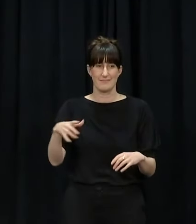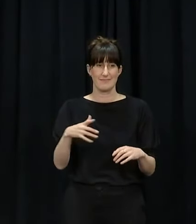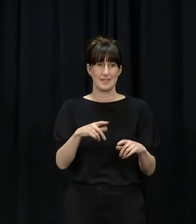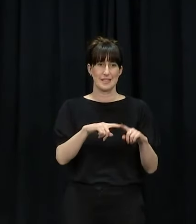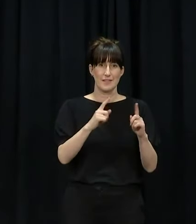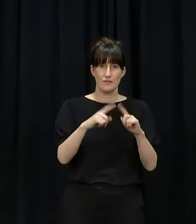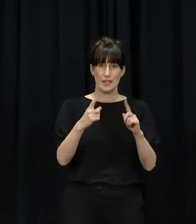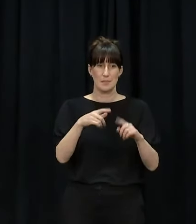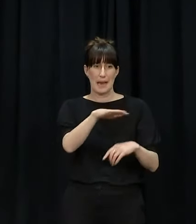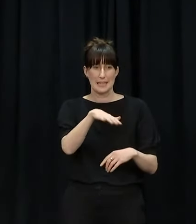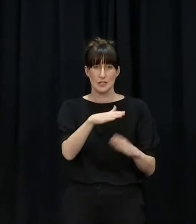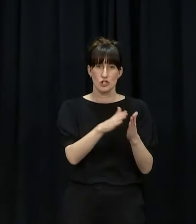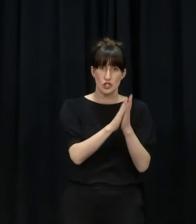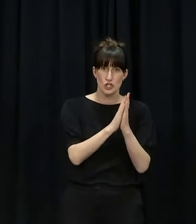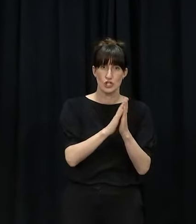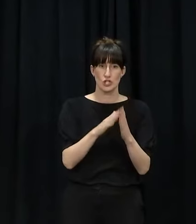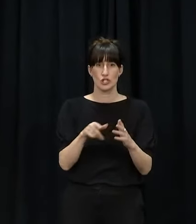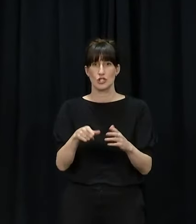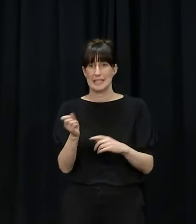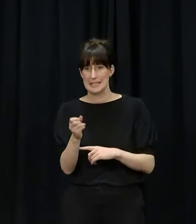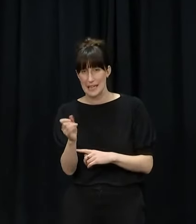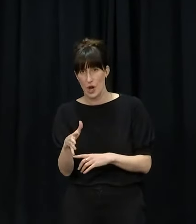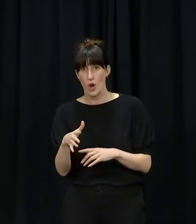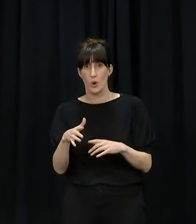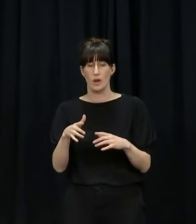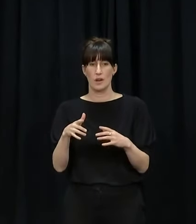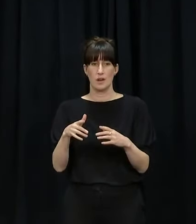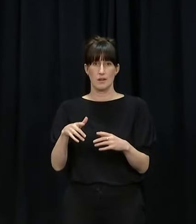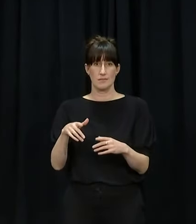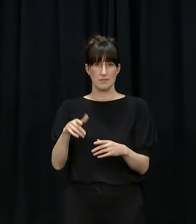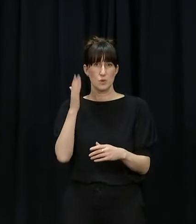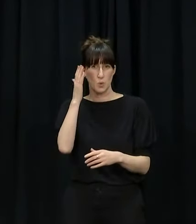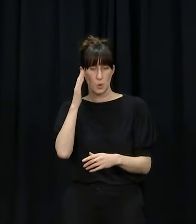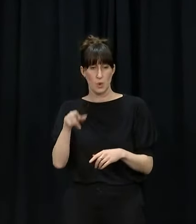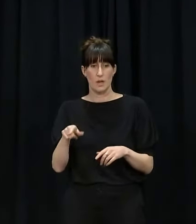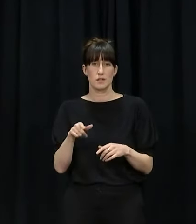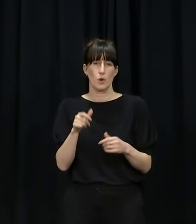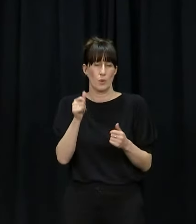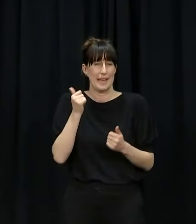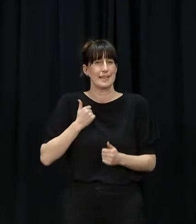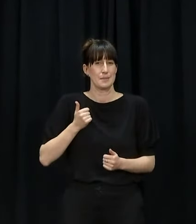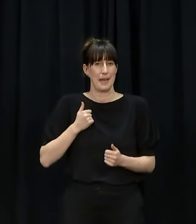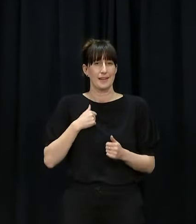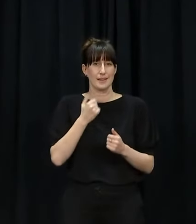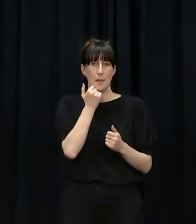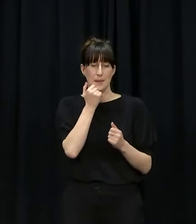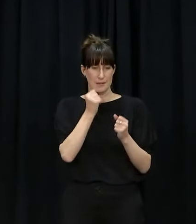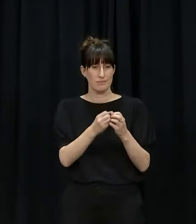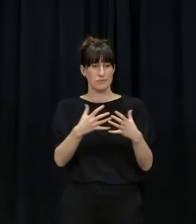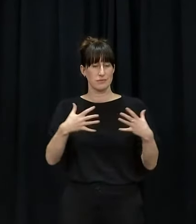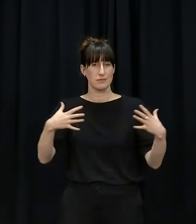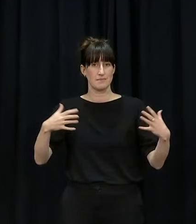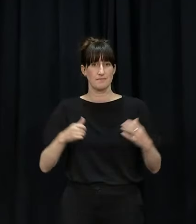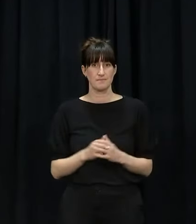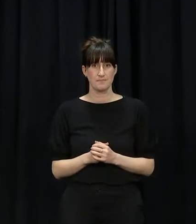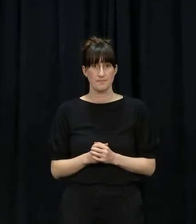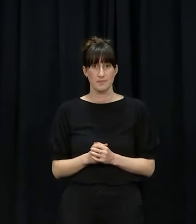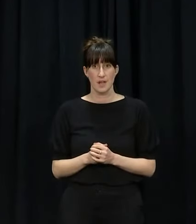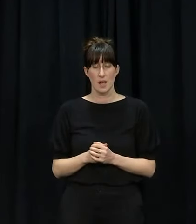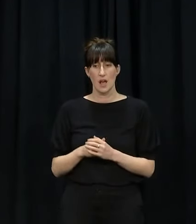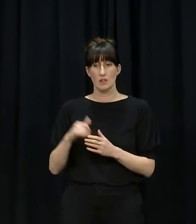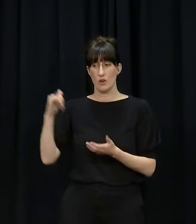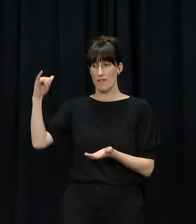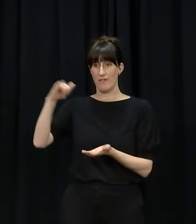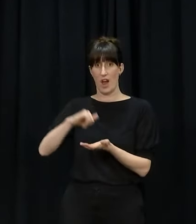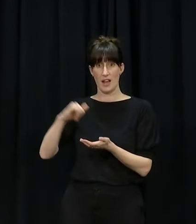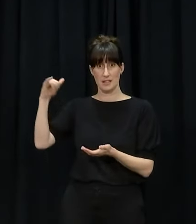few days before the lockdown started. There are also 8 new cases in recent returnees in our